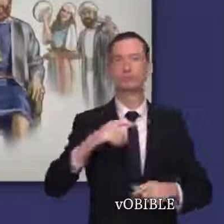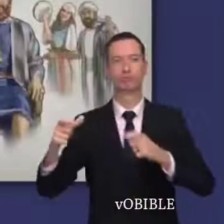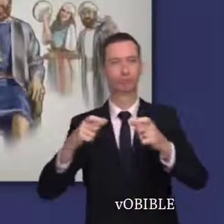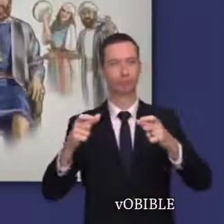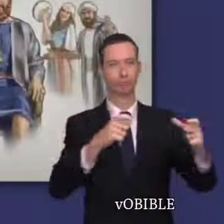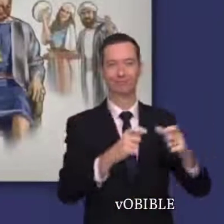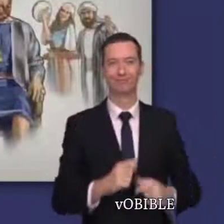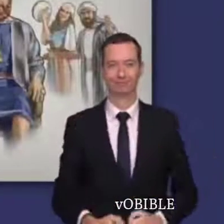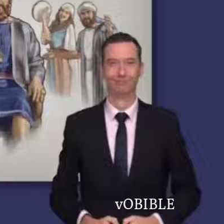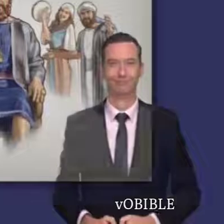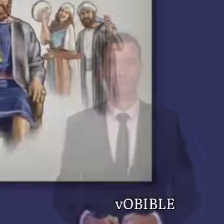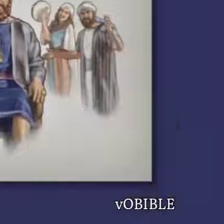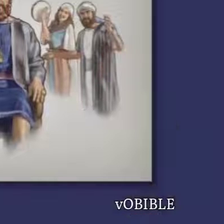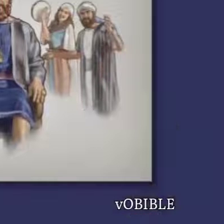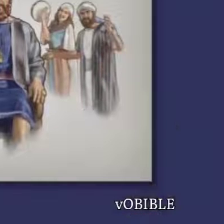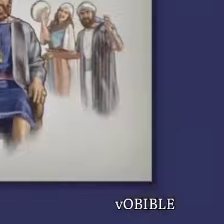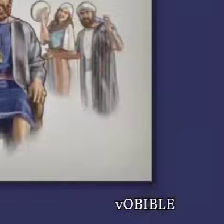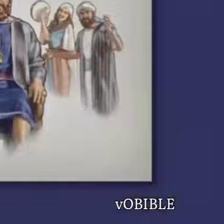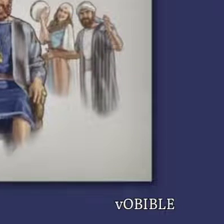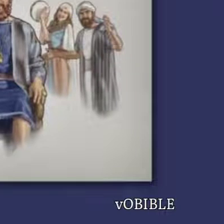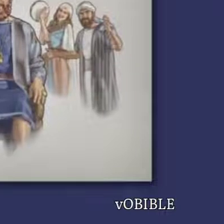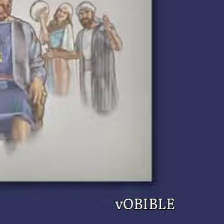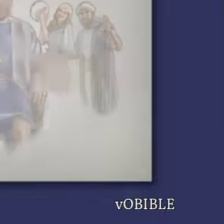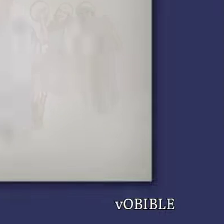make David king over all Israel.